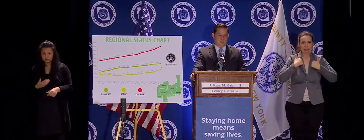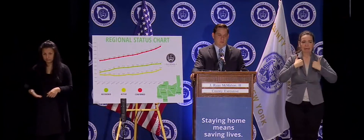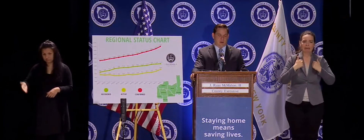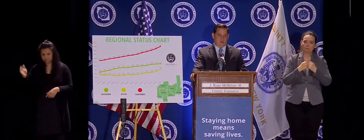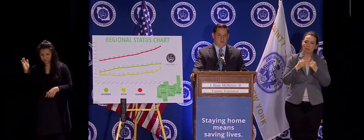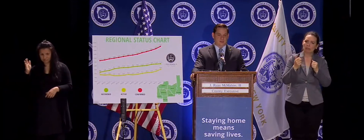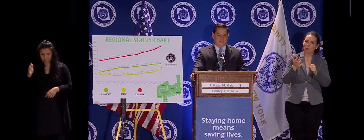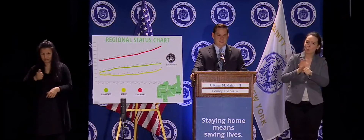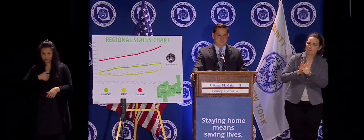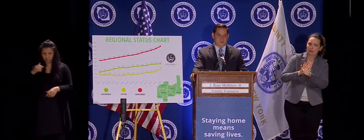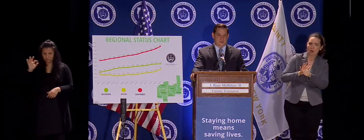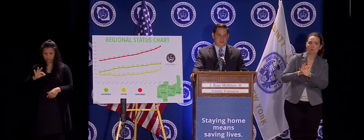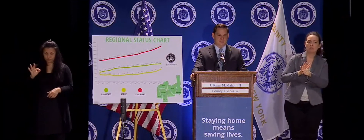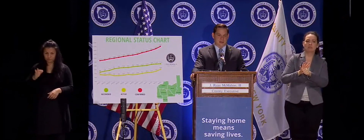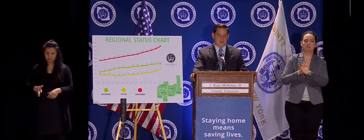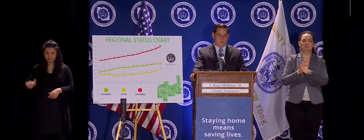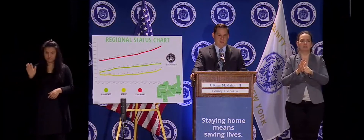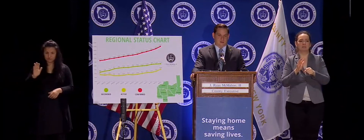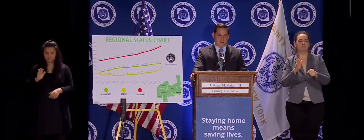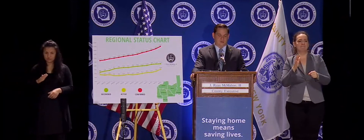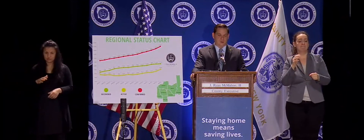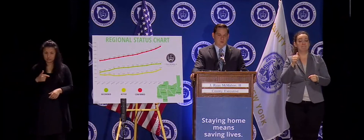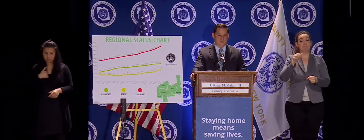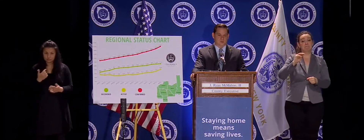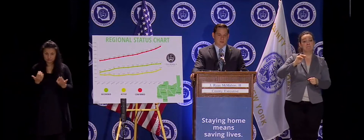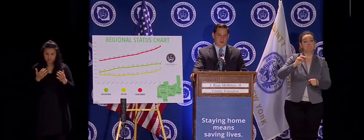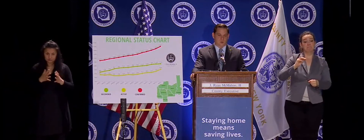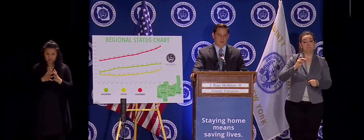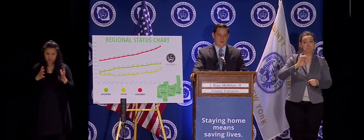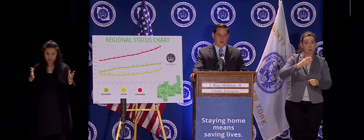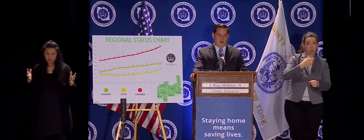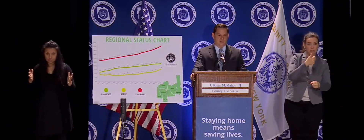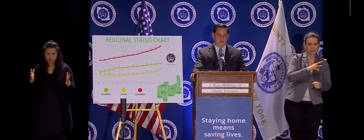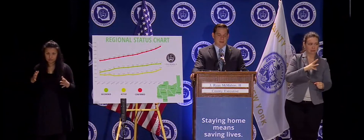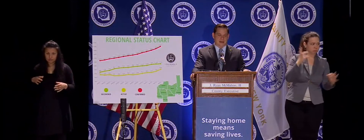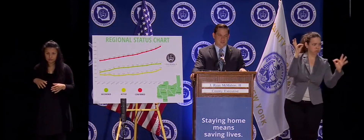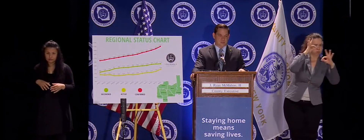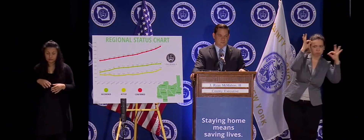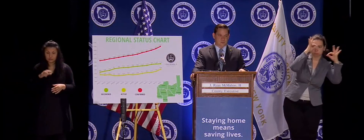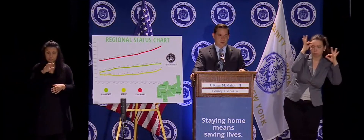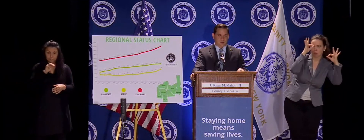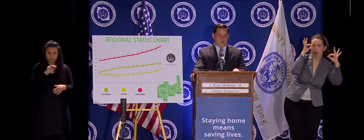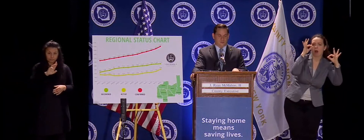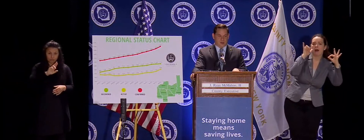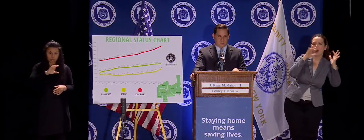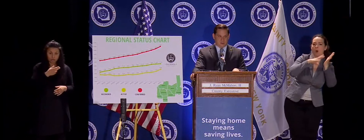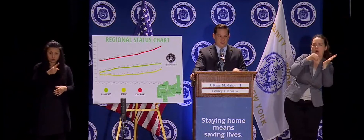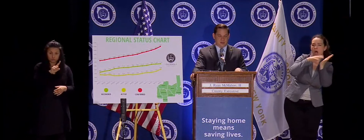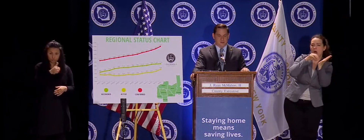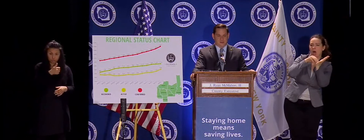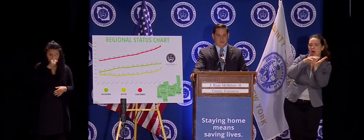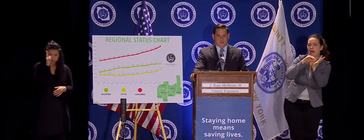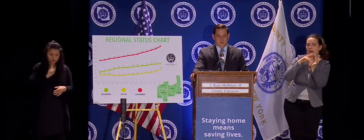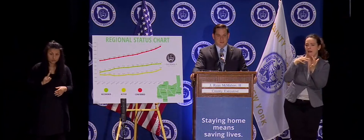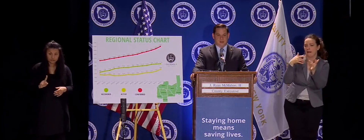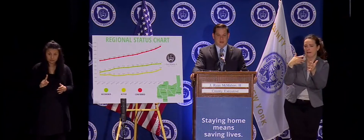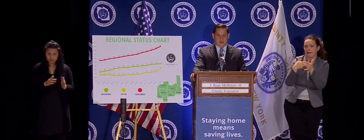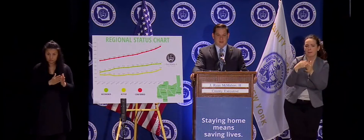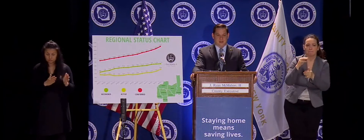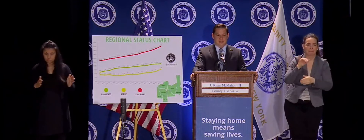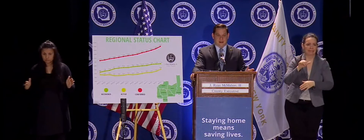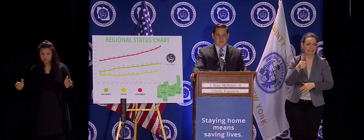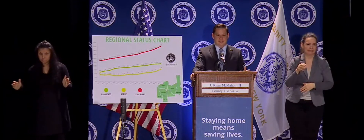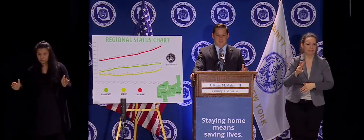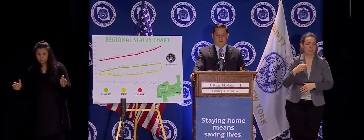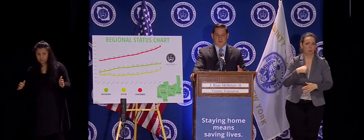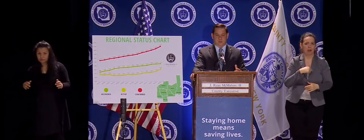We know how powerful it is. At the same time, we have a lot of folks that are working very hard to manage it. We've been able to manage it.